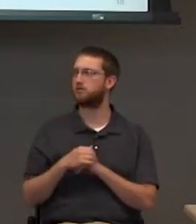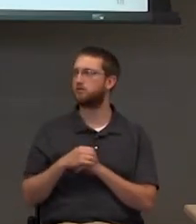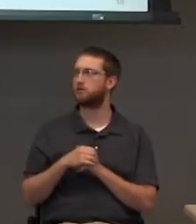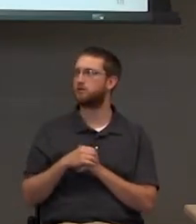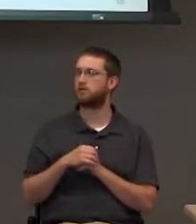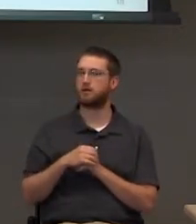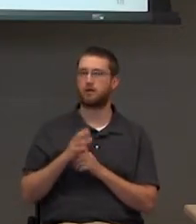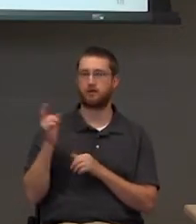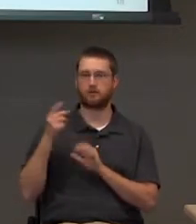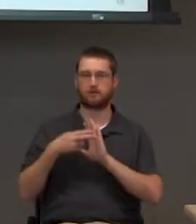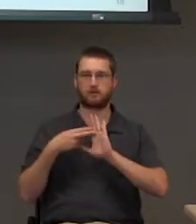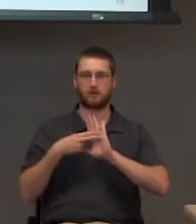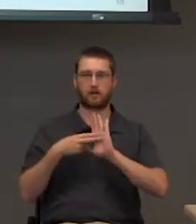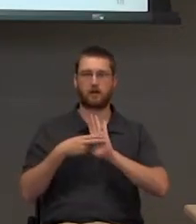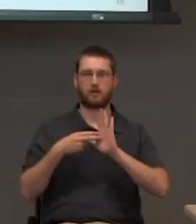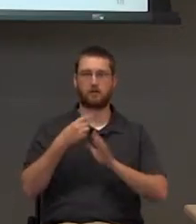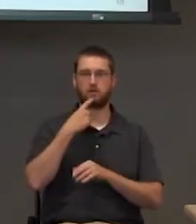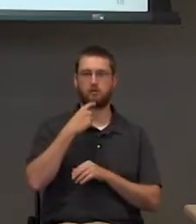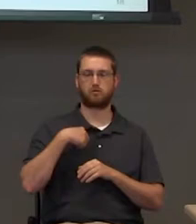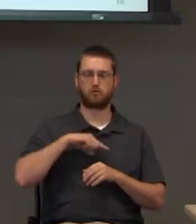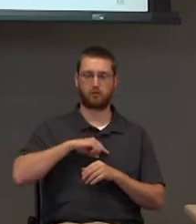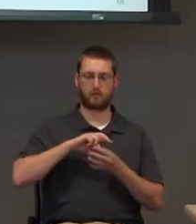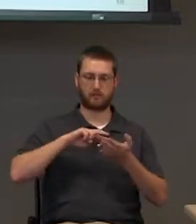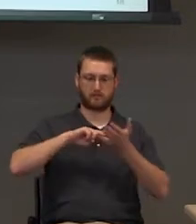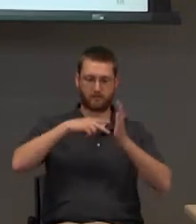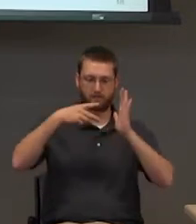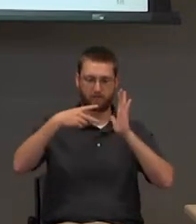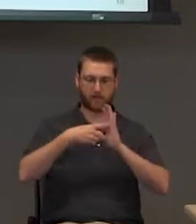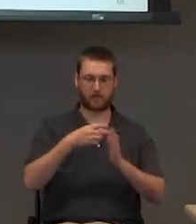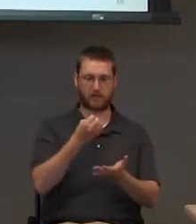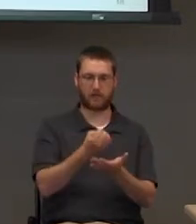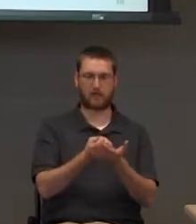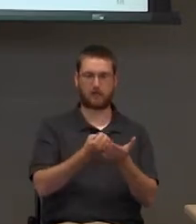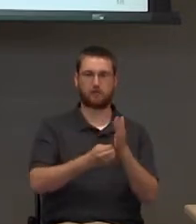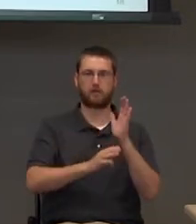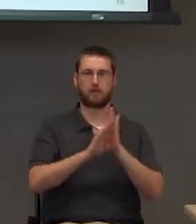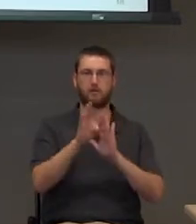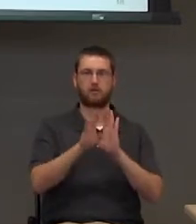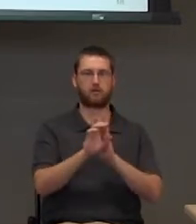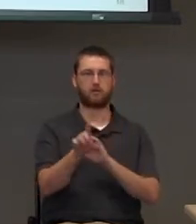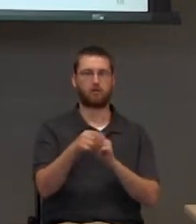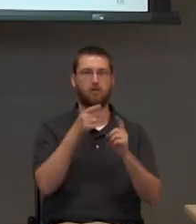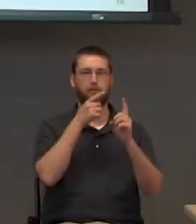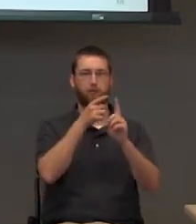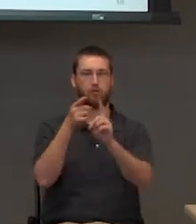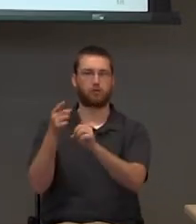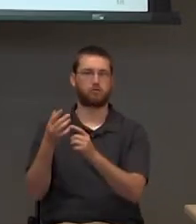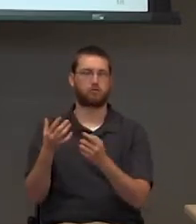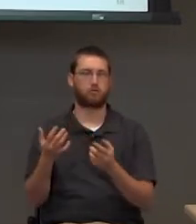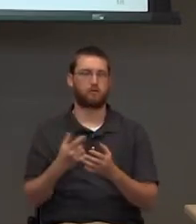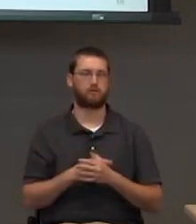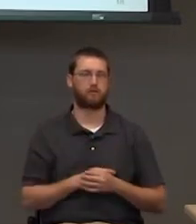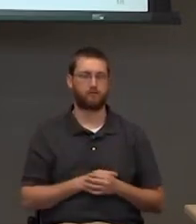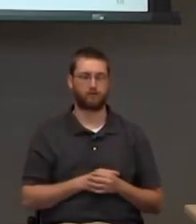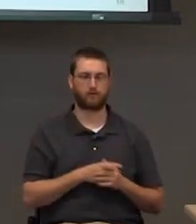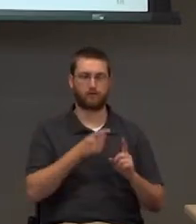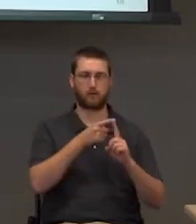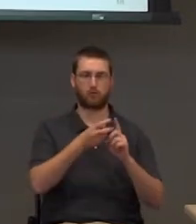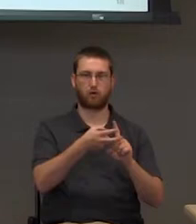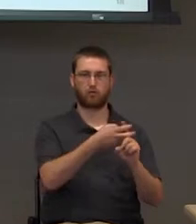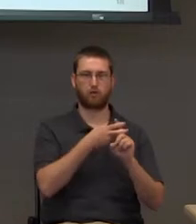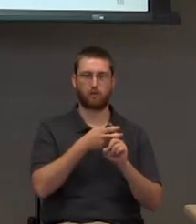perspective, we need to define economic development as the true core economic development missions. And that is